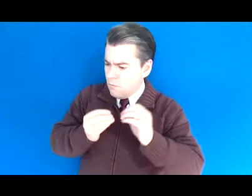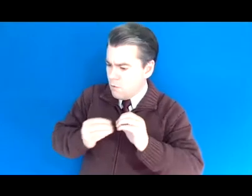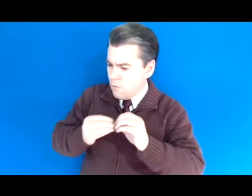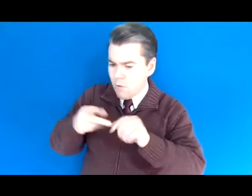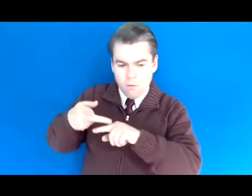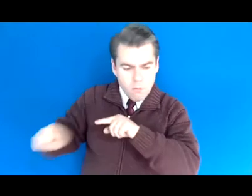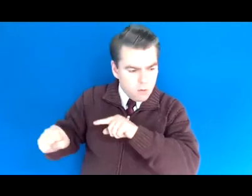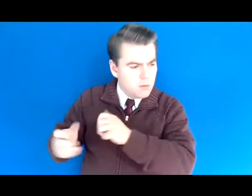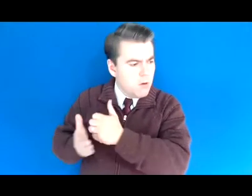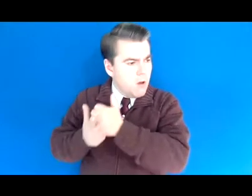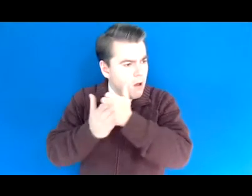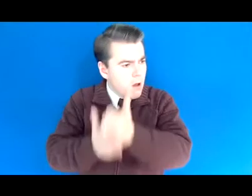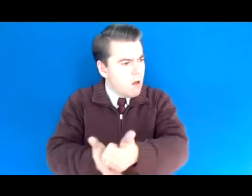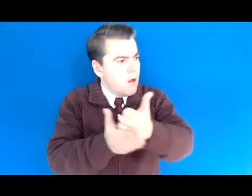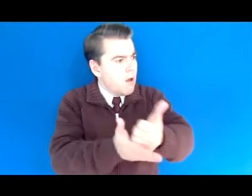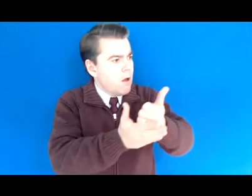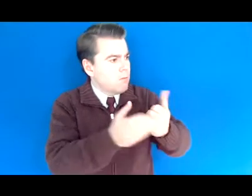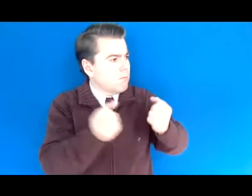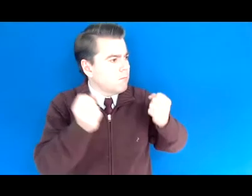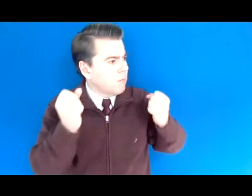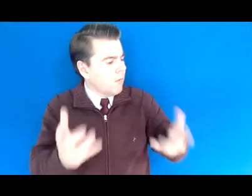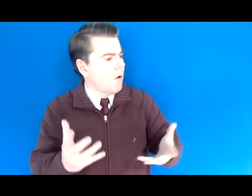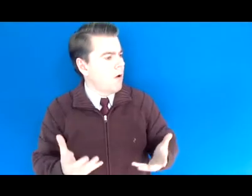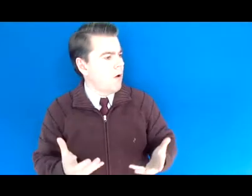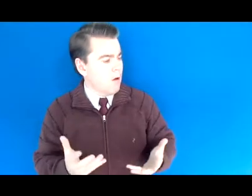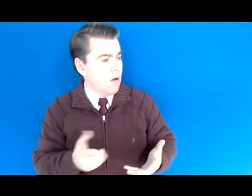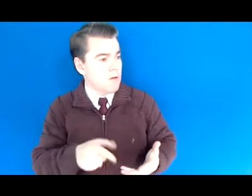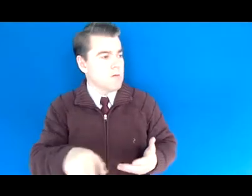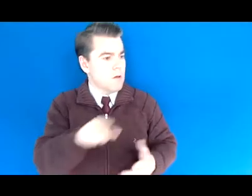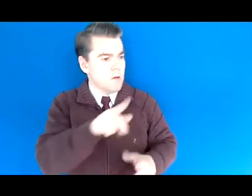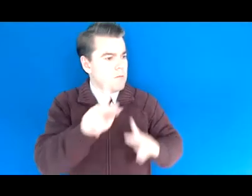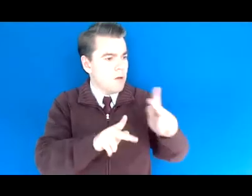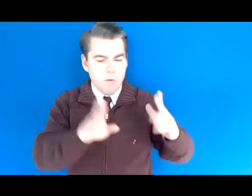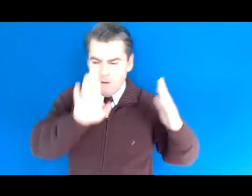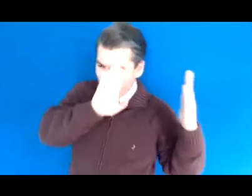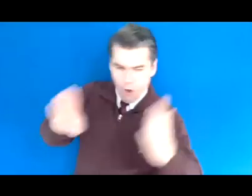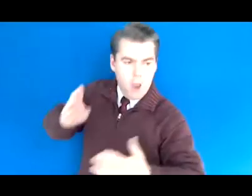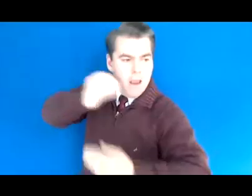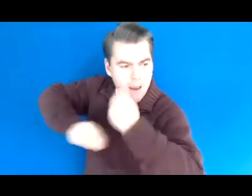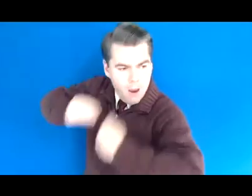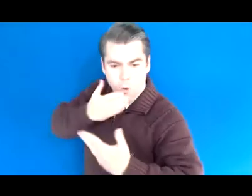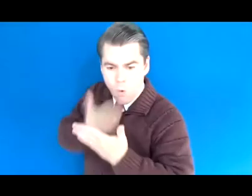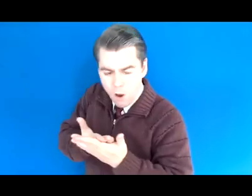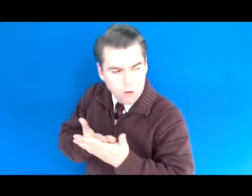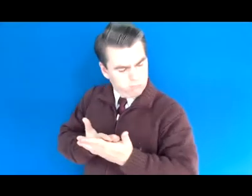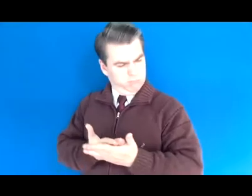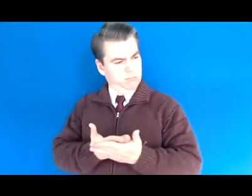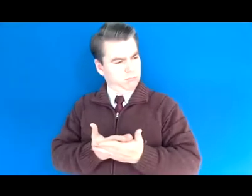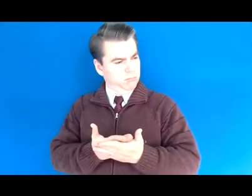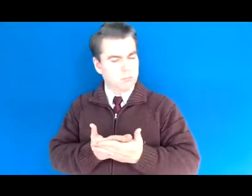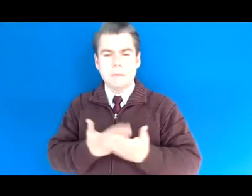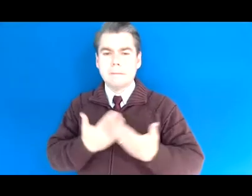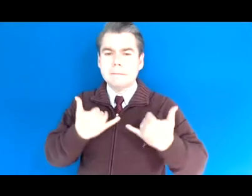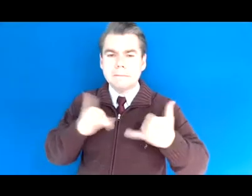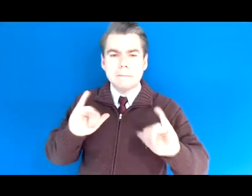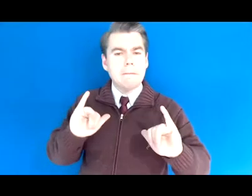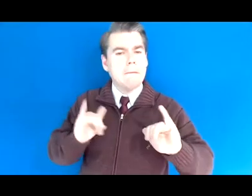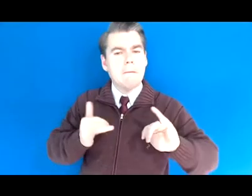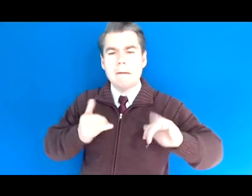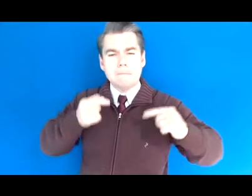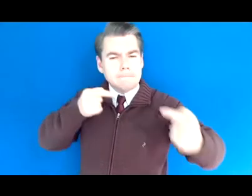many people who have been very focused on eating well, but are still struggling